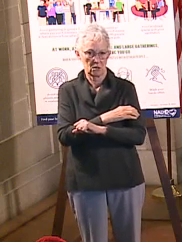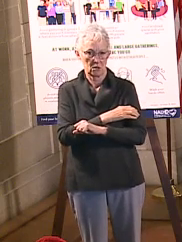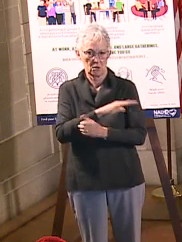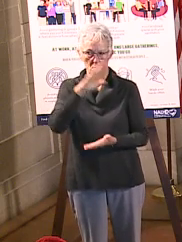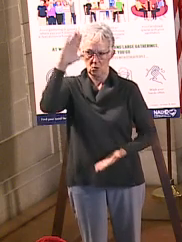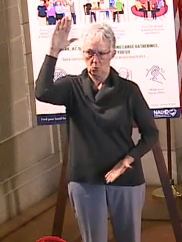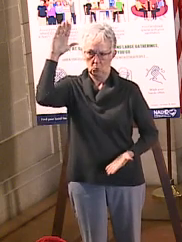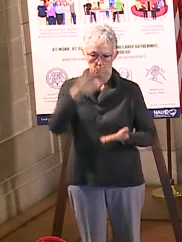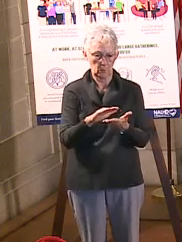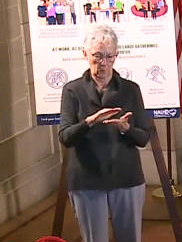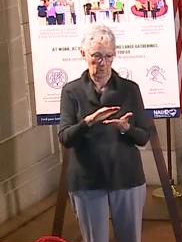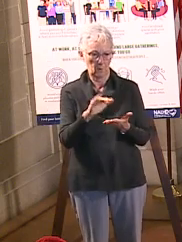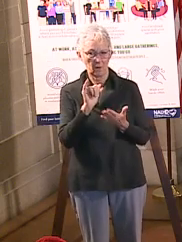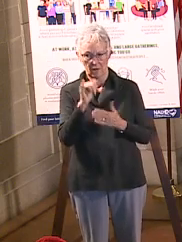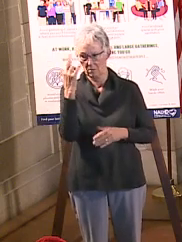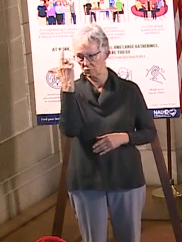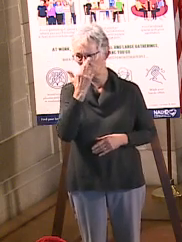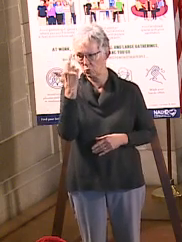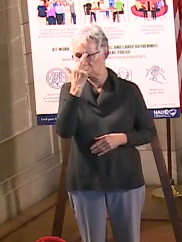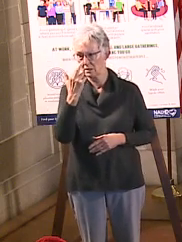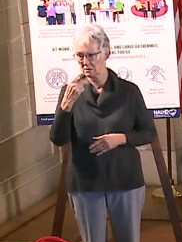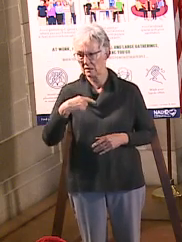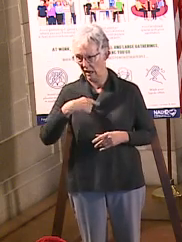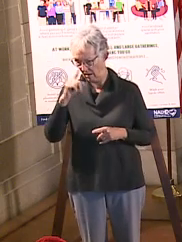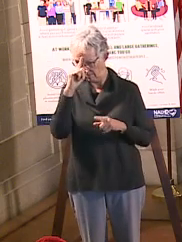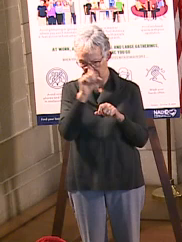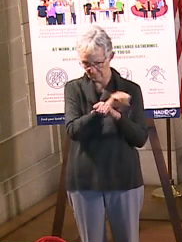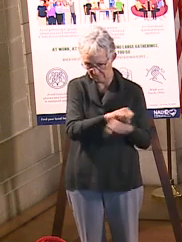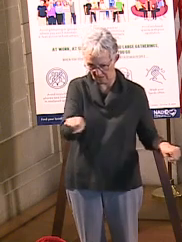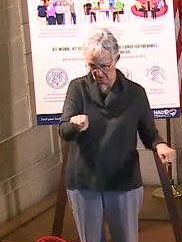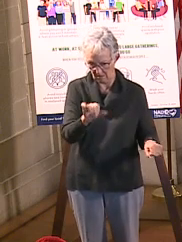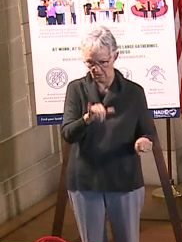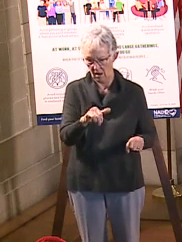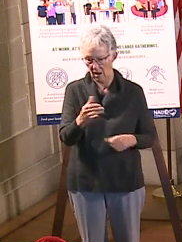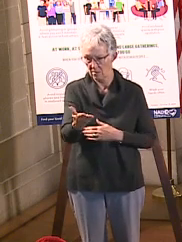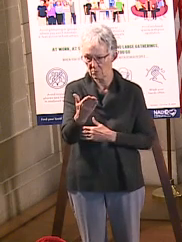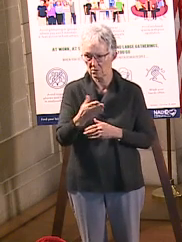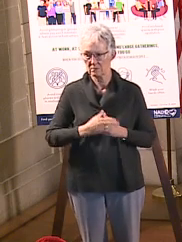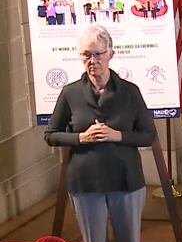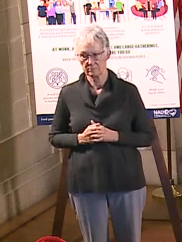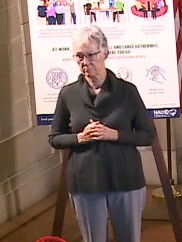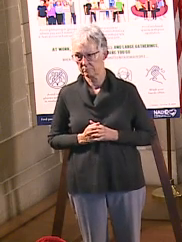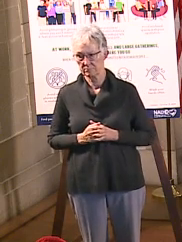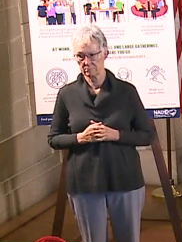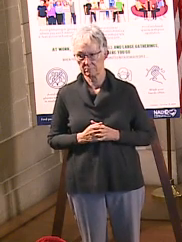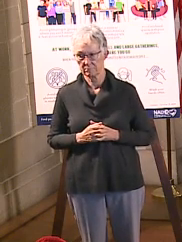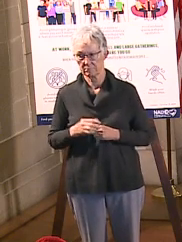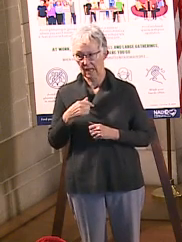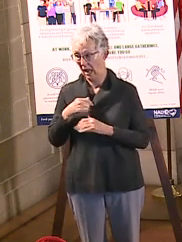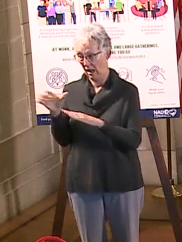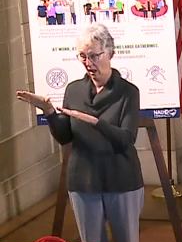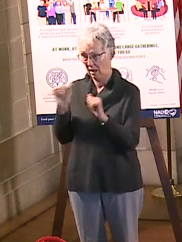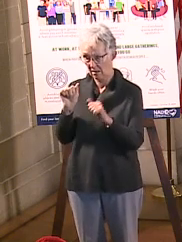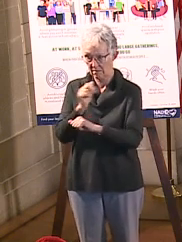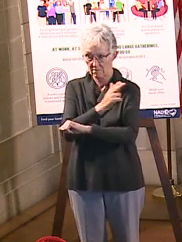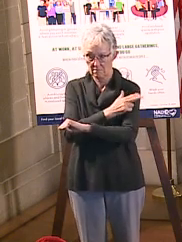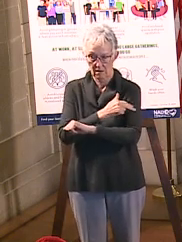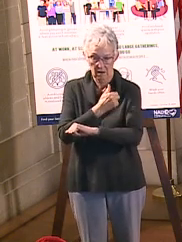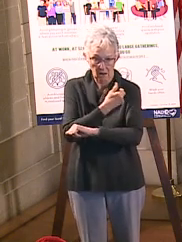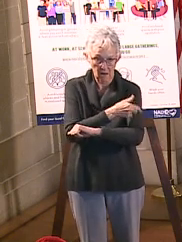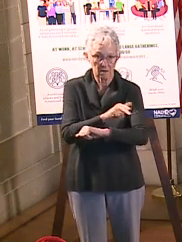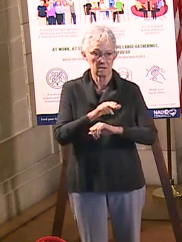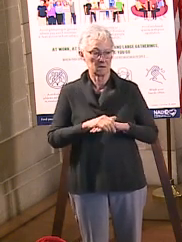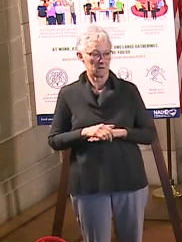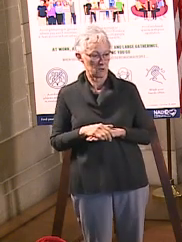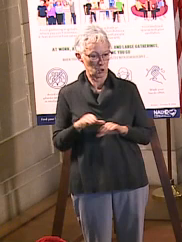reason we think, that I blacked out that morning. But anyway, I got out of the hospital and